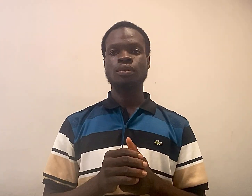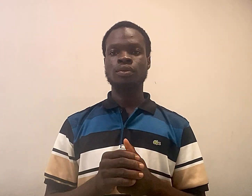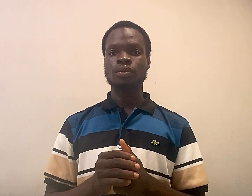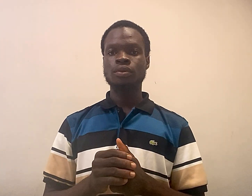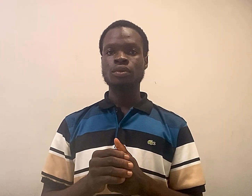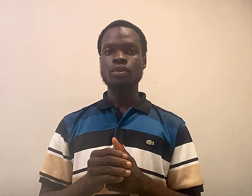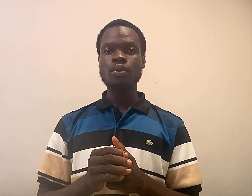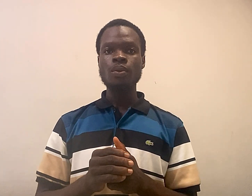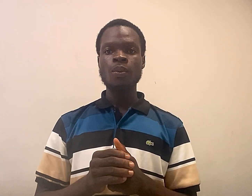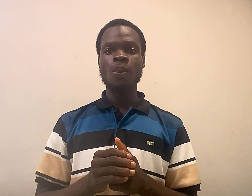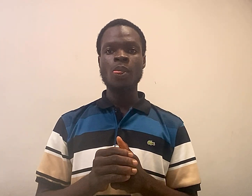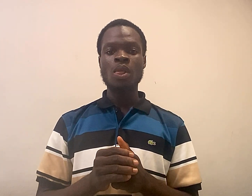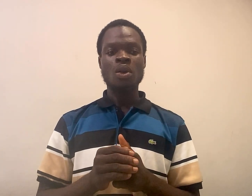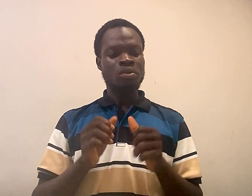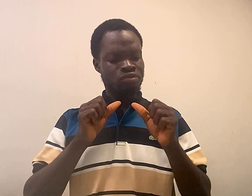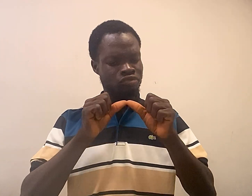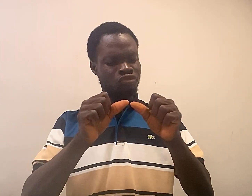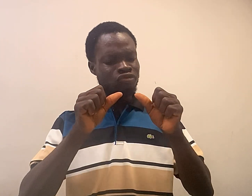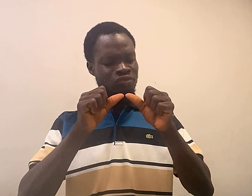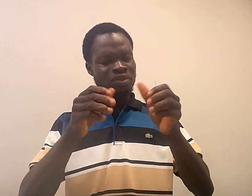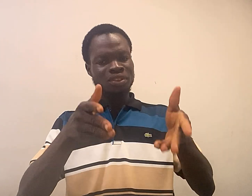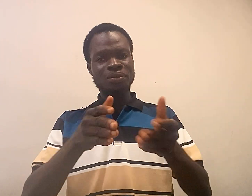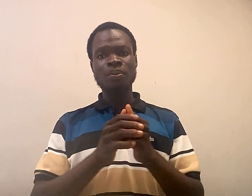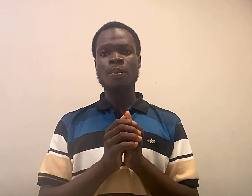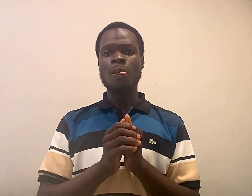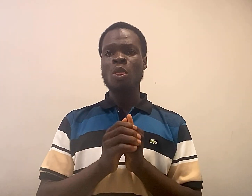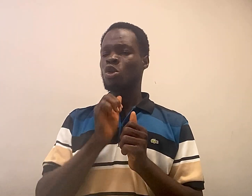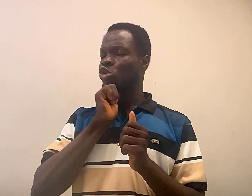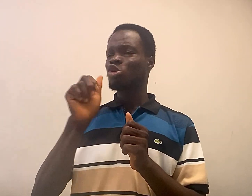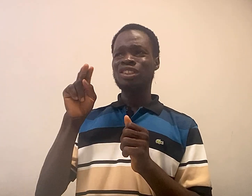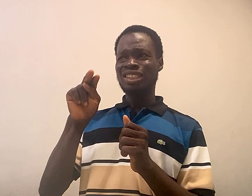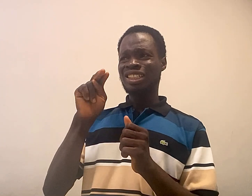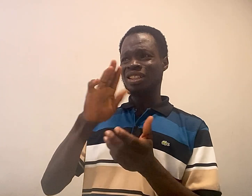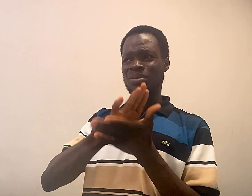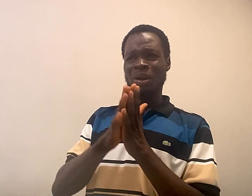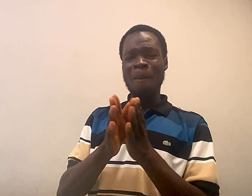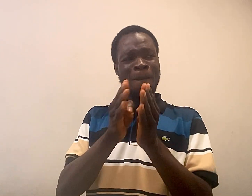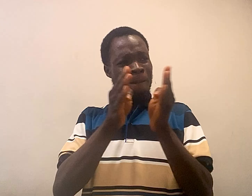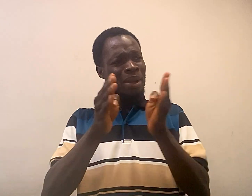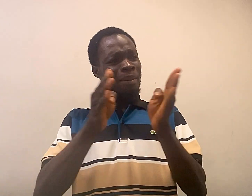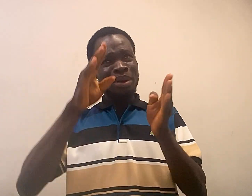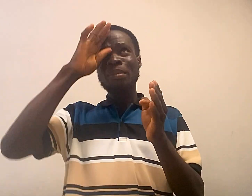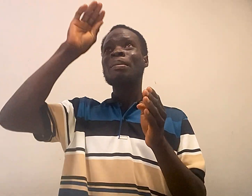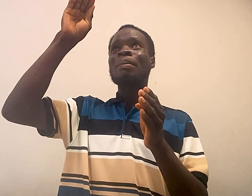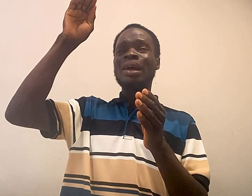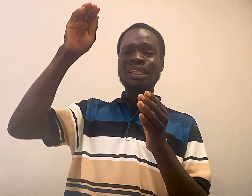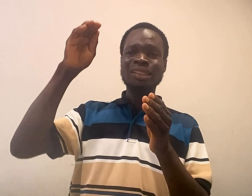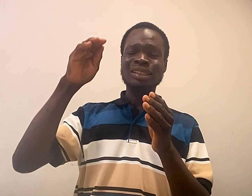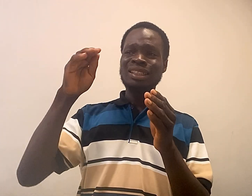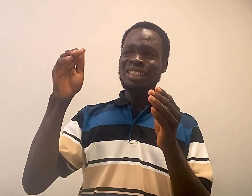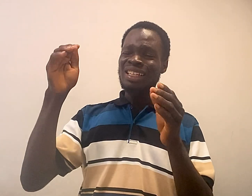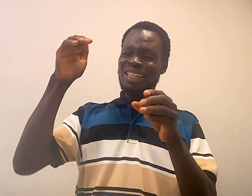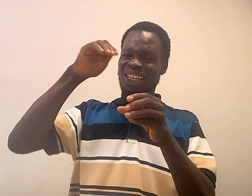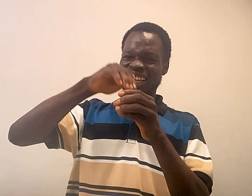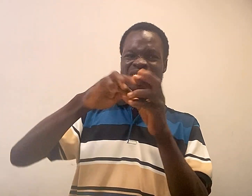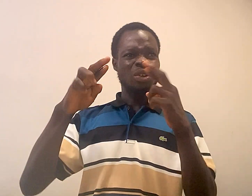Let's get something straight. You don't need to be the biggest man in the room. You don't need to shout, or